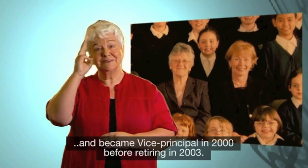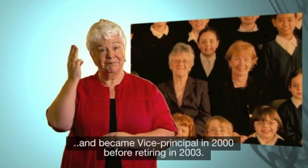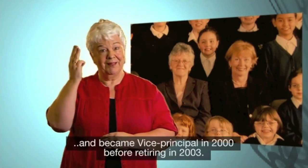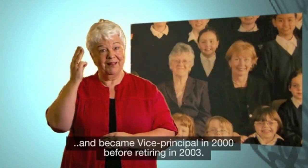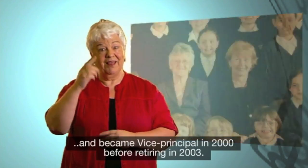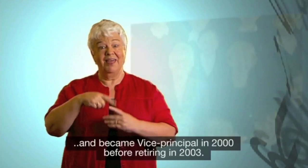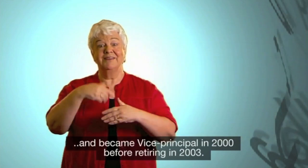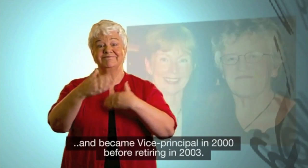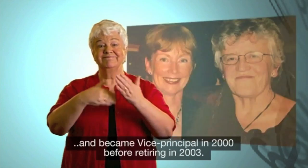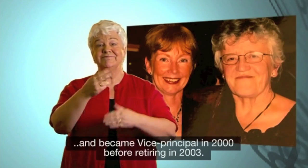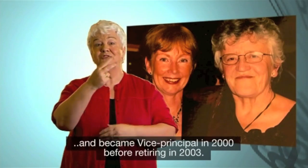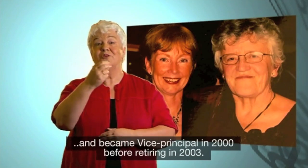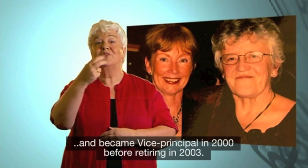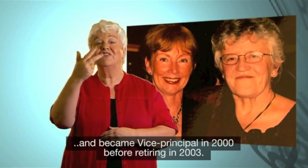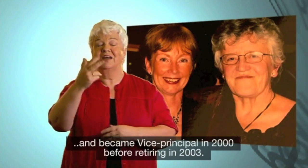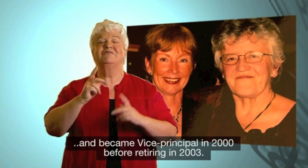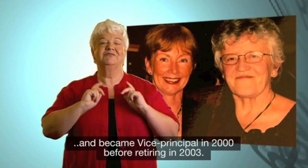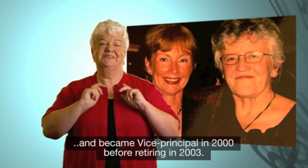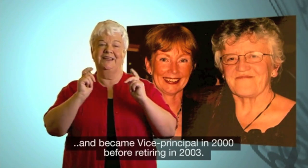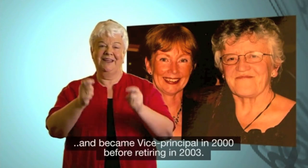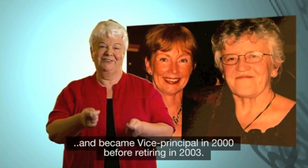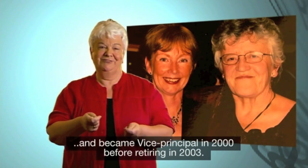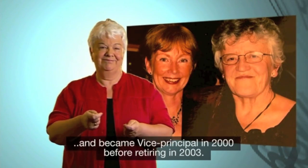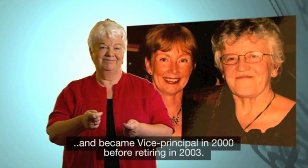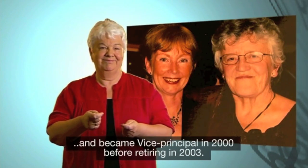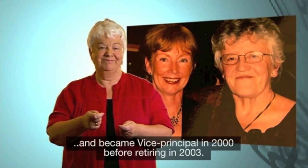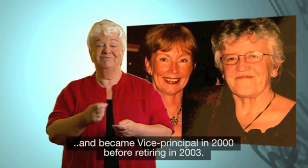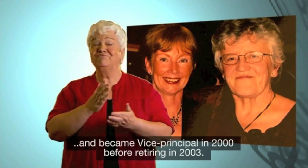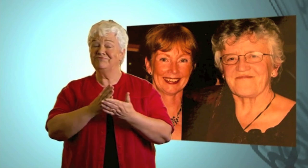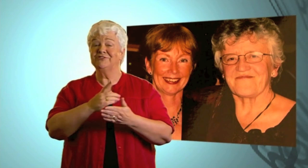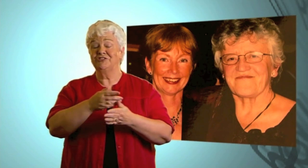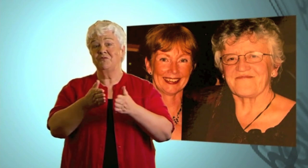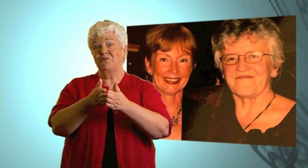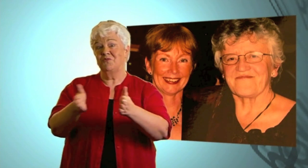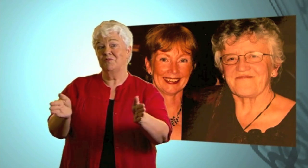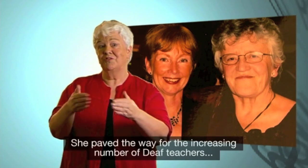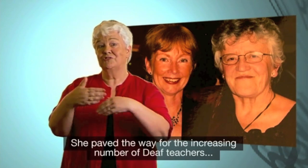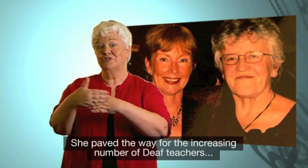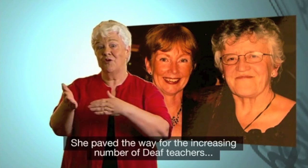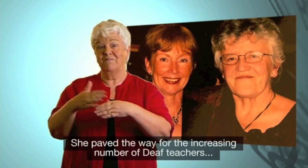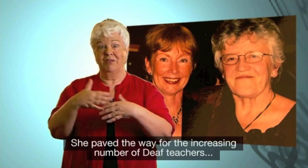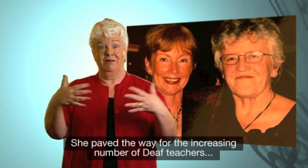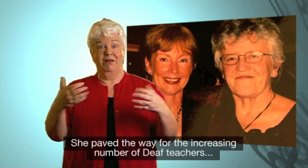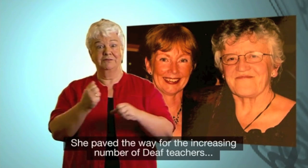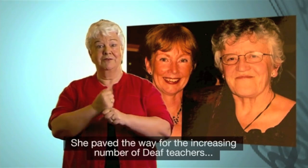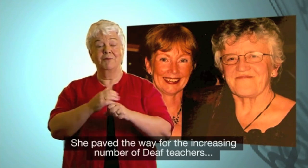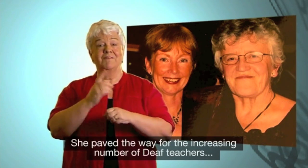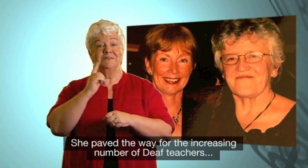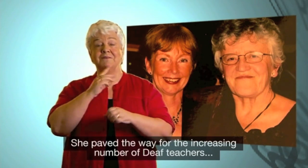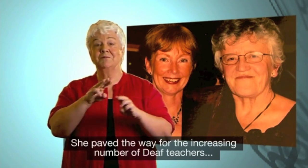in 2000, before retiring in 2003. She paved the way for the increasing numbers of deaf teachers